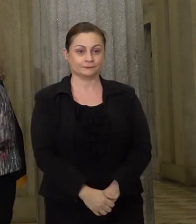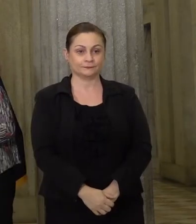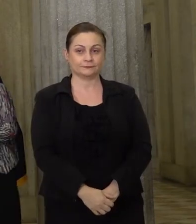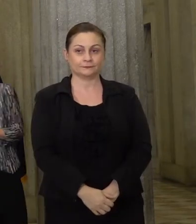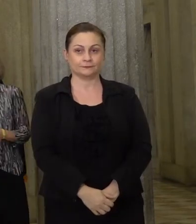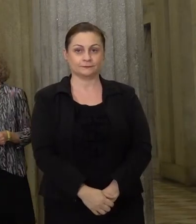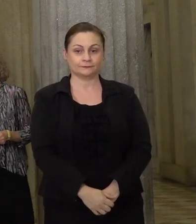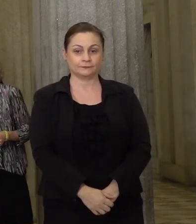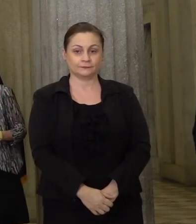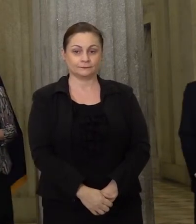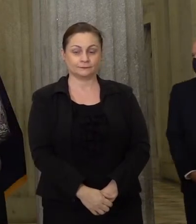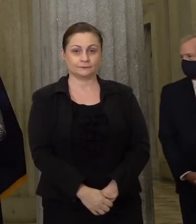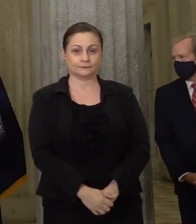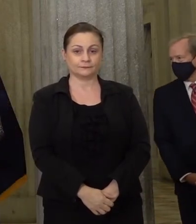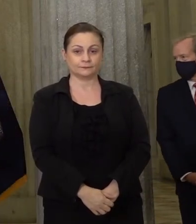you. Get this.